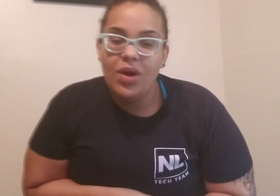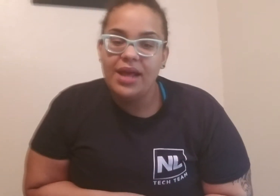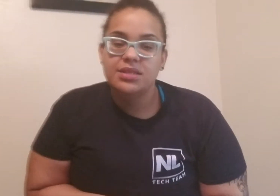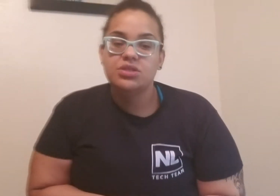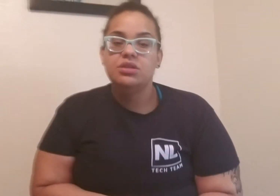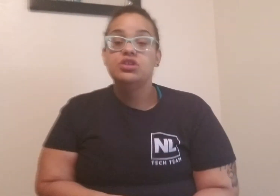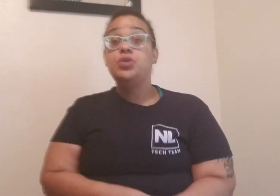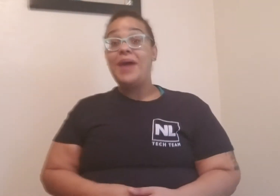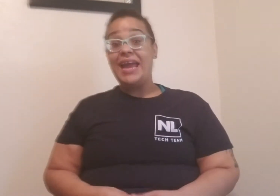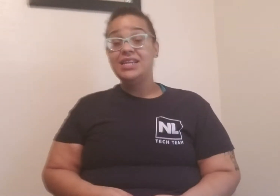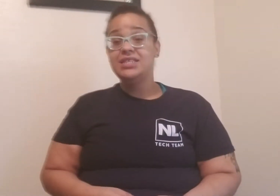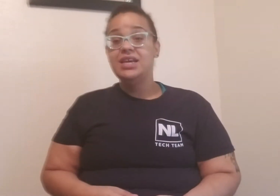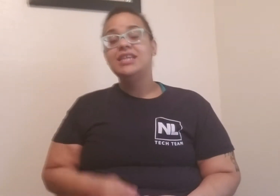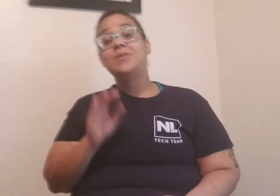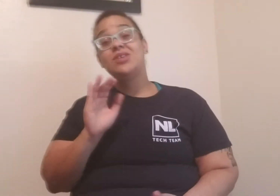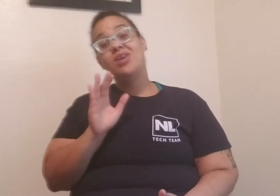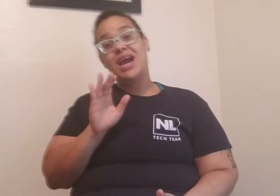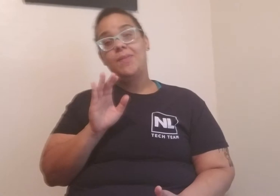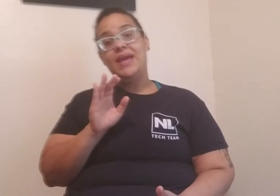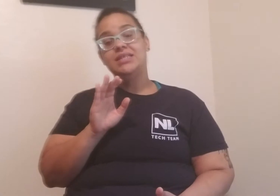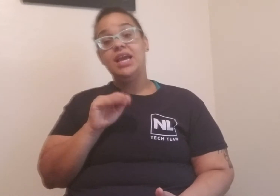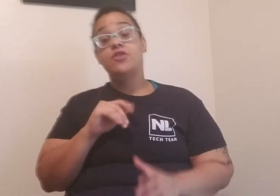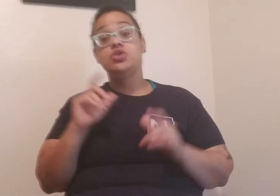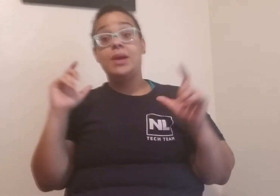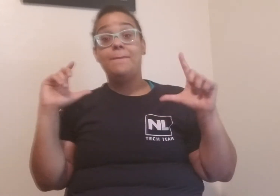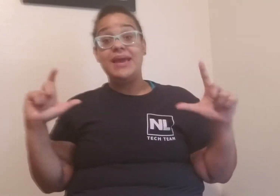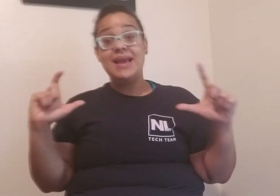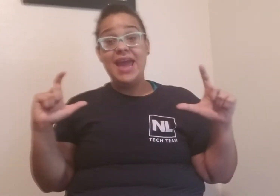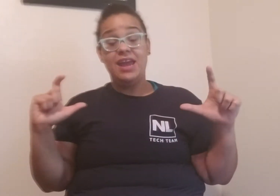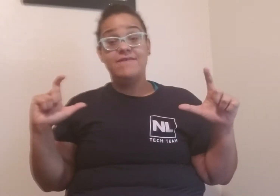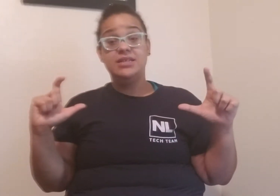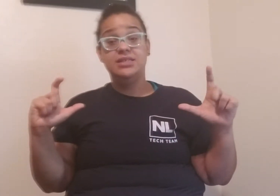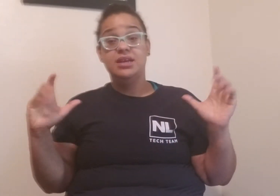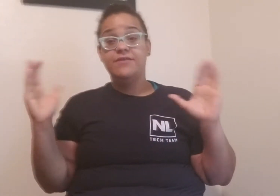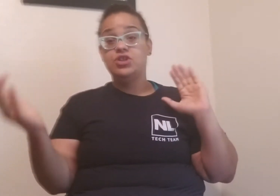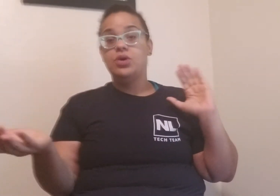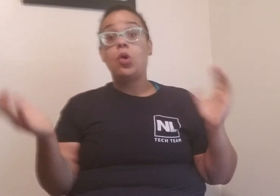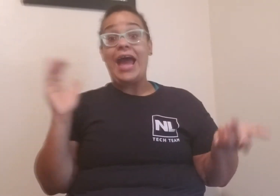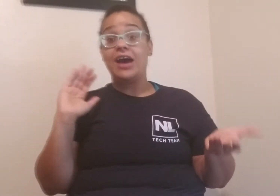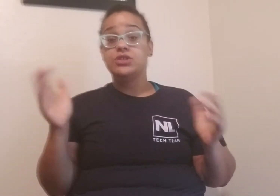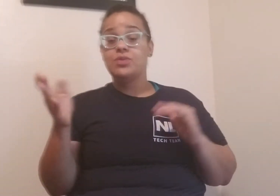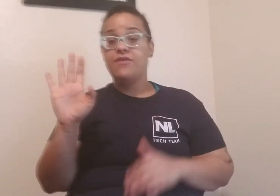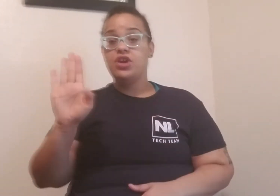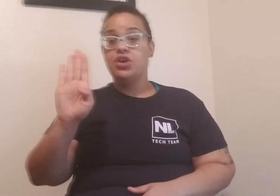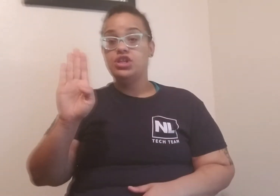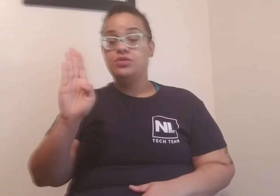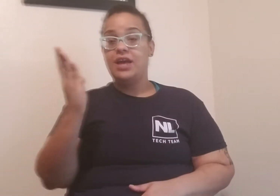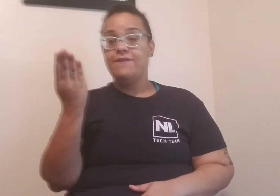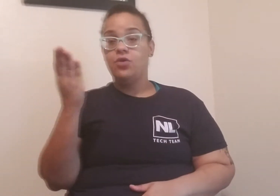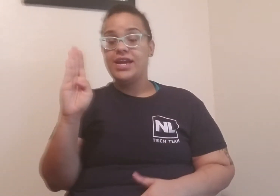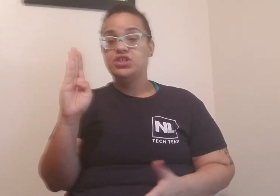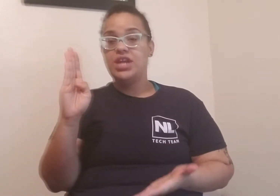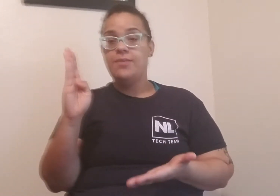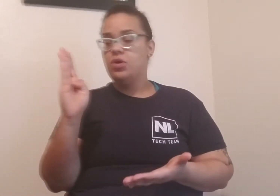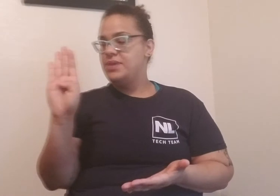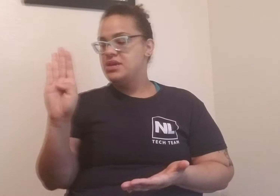else? To paint, depends on what kind of painting. If you're doing a big canvas, or a house or whatever, you're going to do like a forehand shape or a B, I